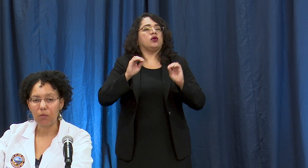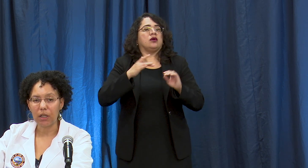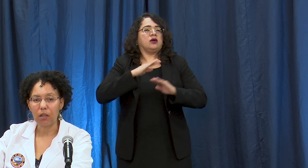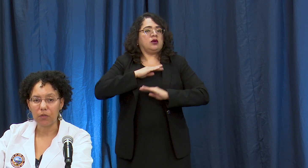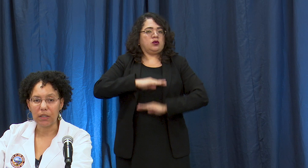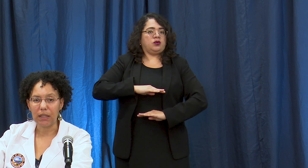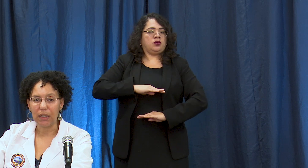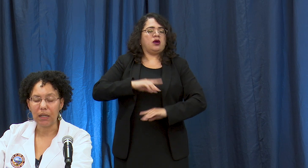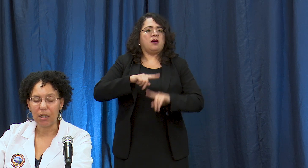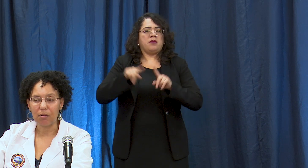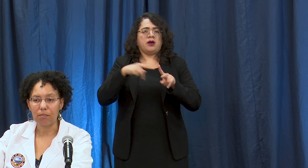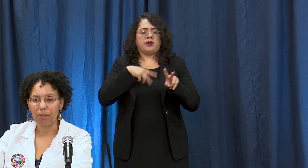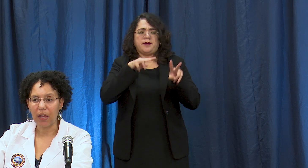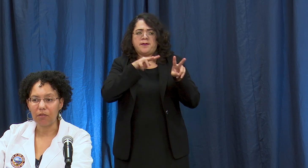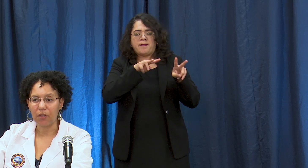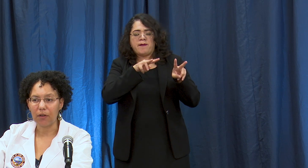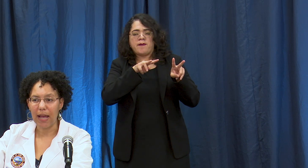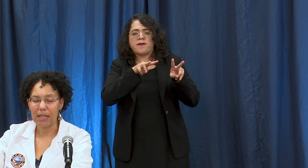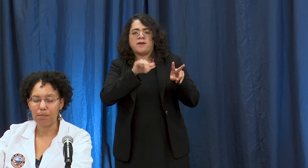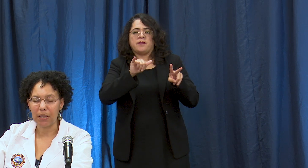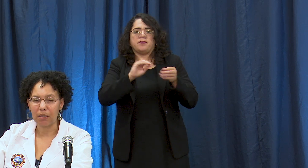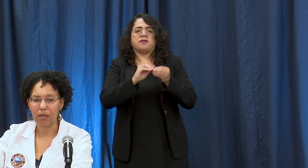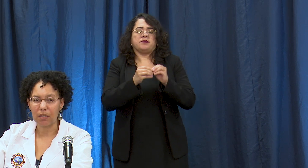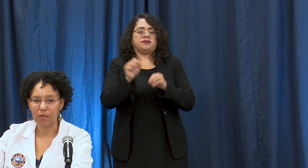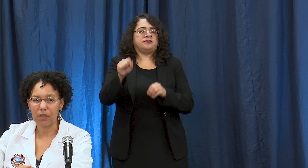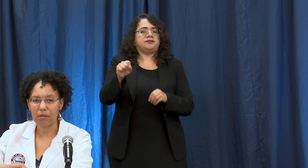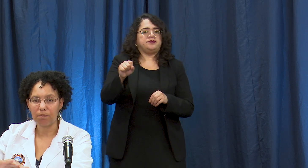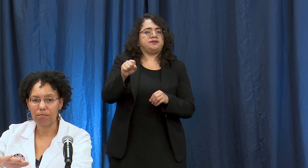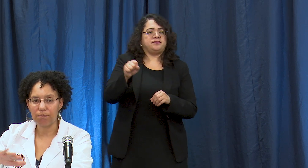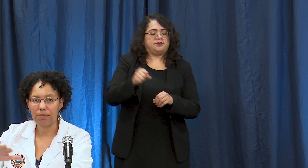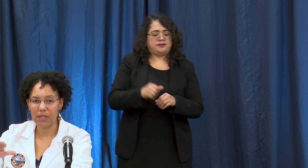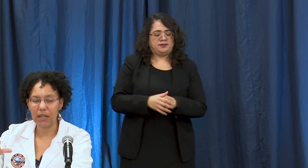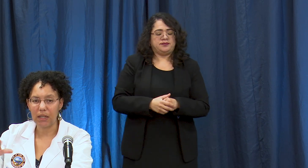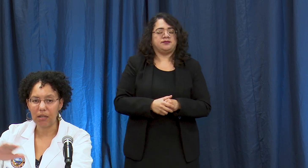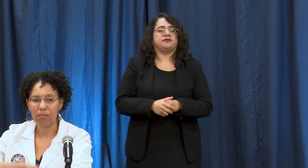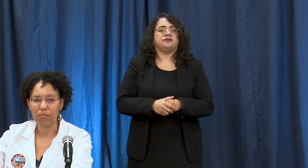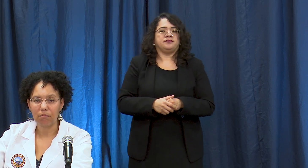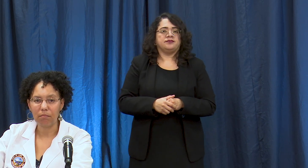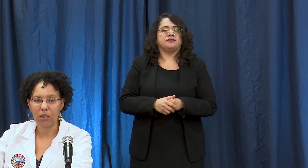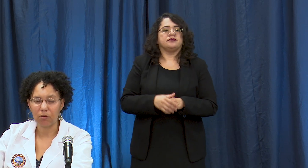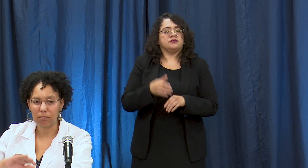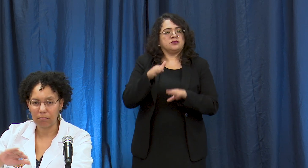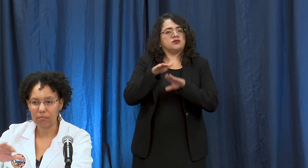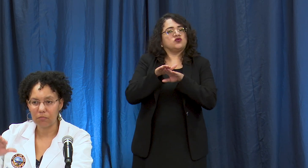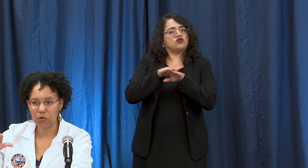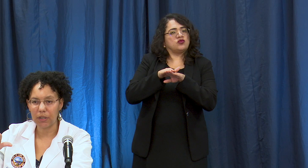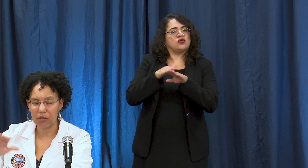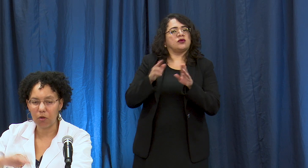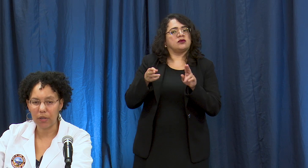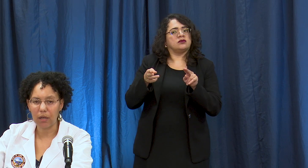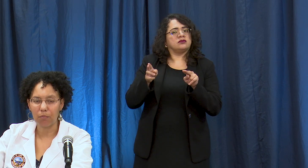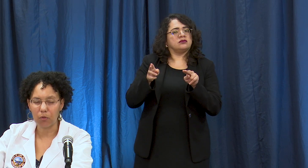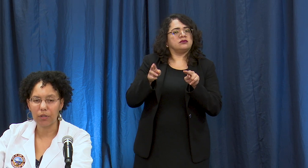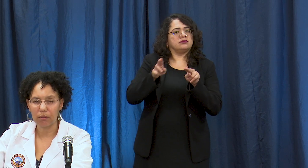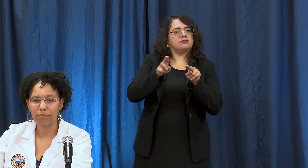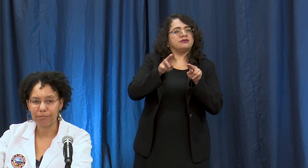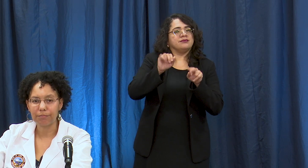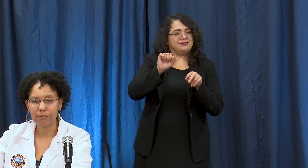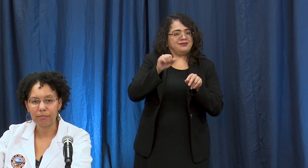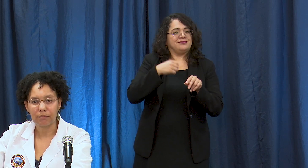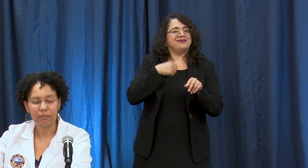are following closely that there has been kind of a steady, trend going